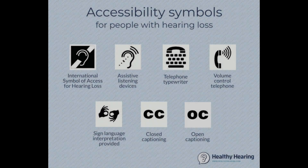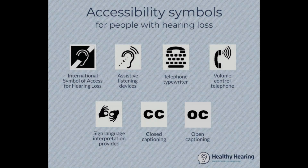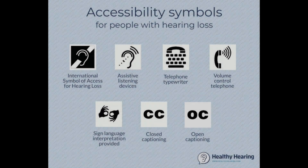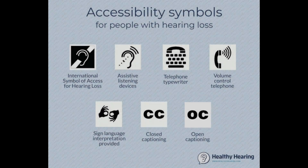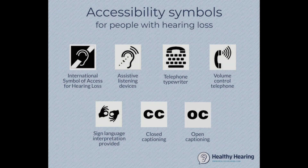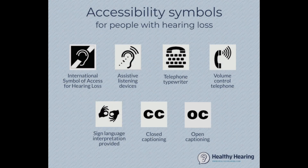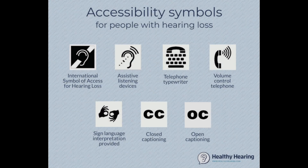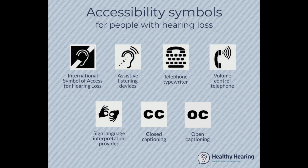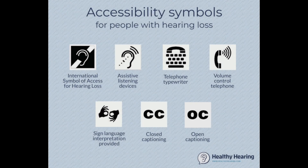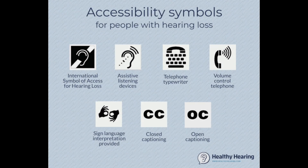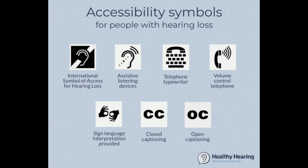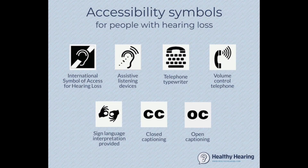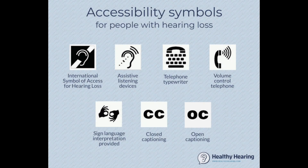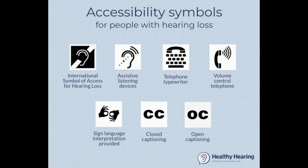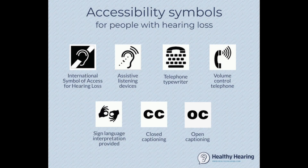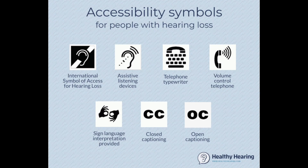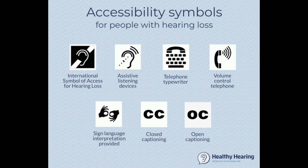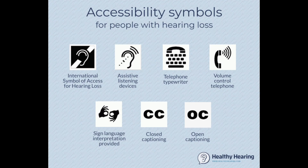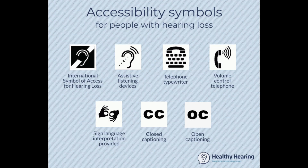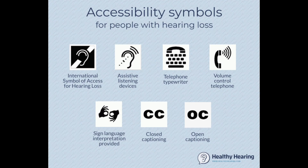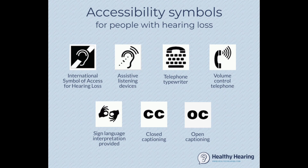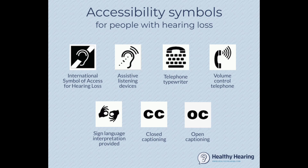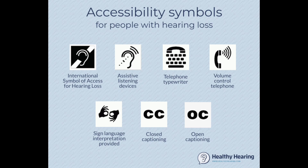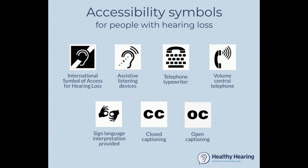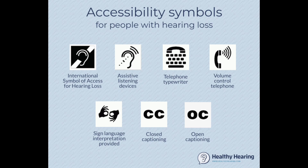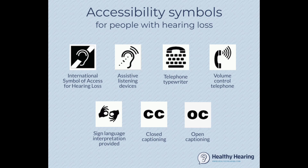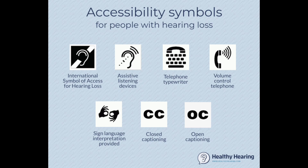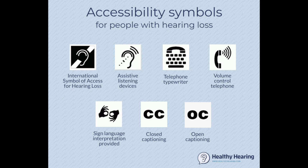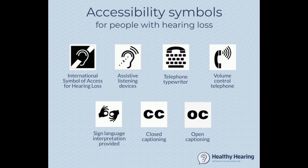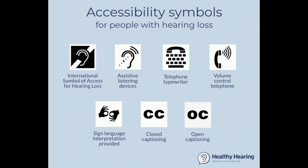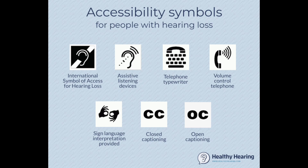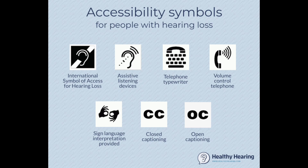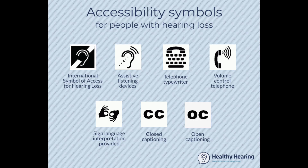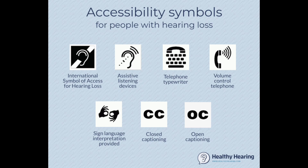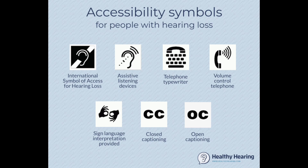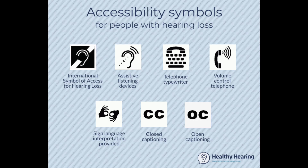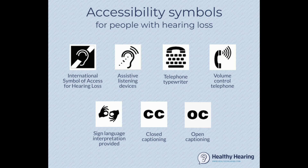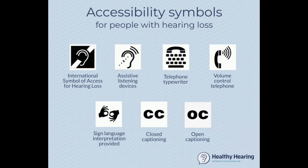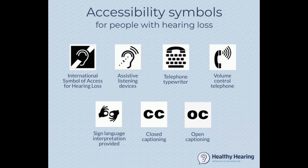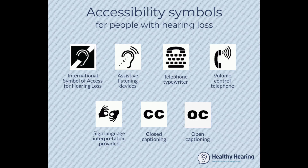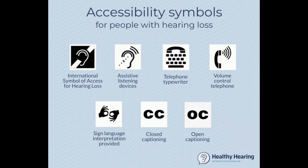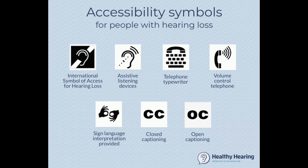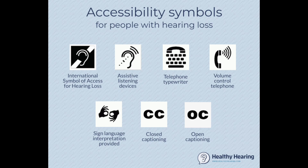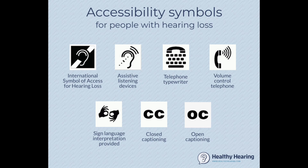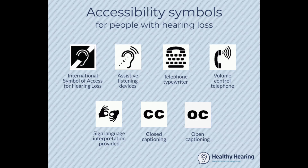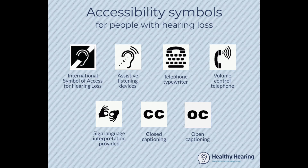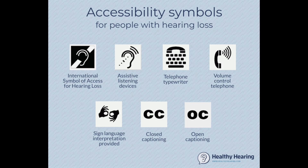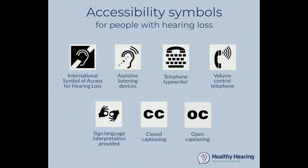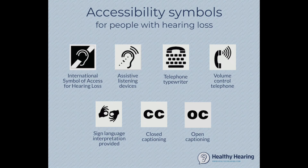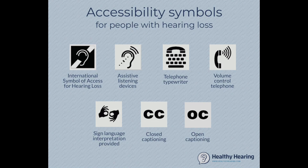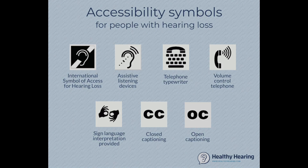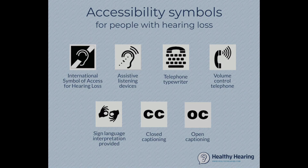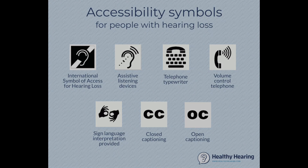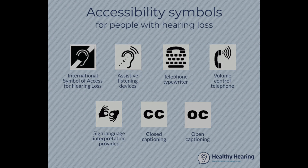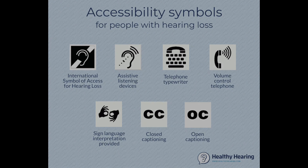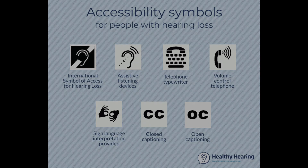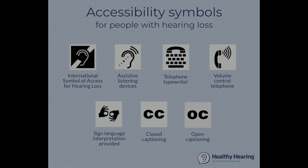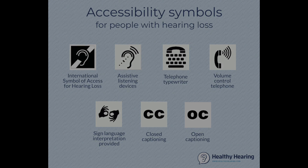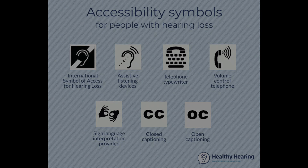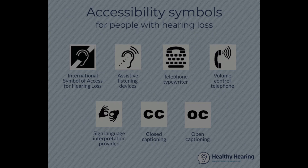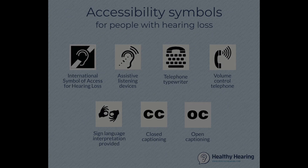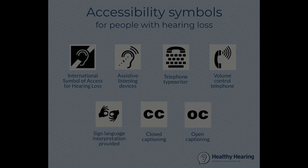long ride, but I don't want you missing out on anything, no.